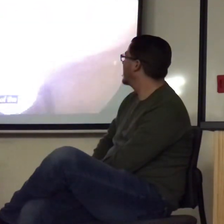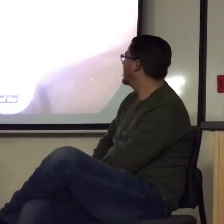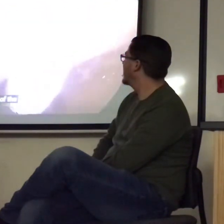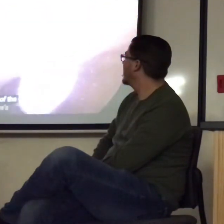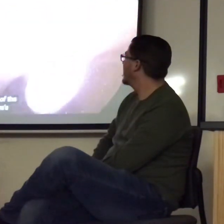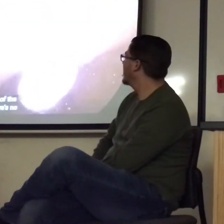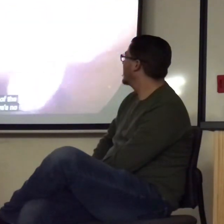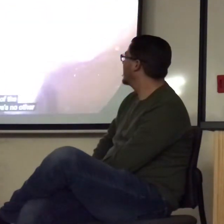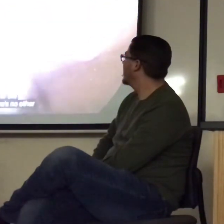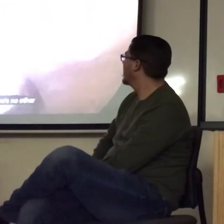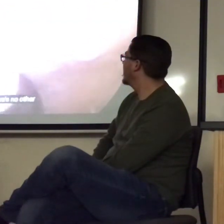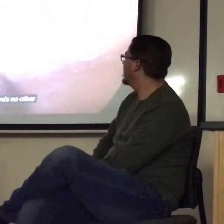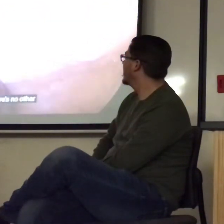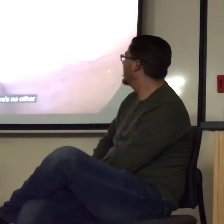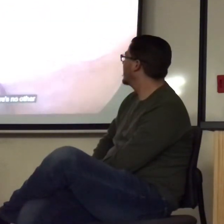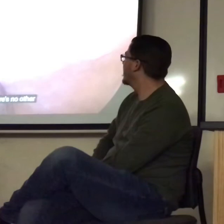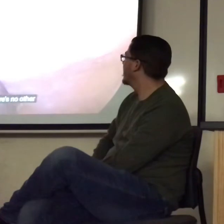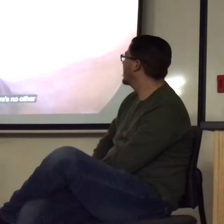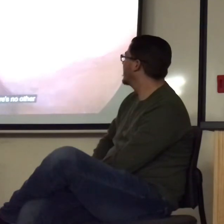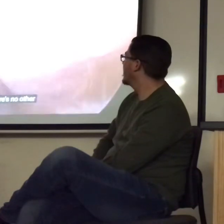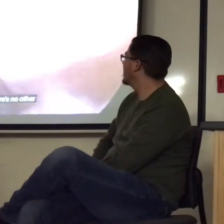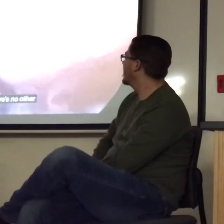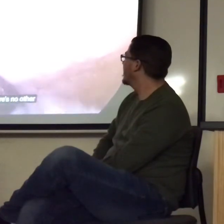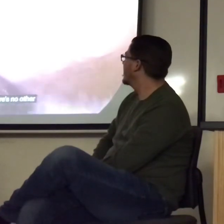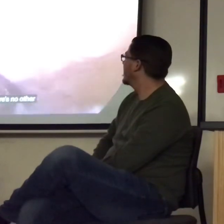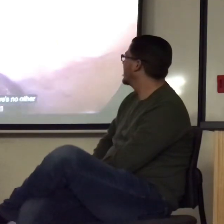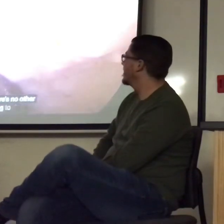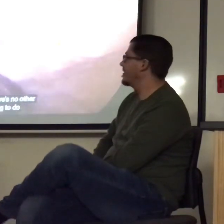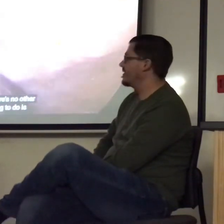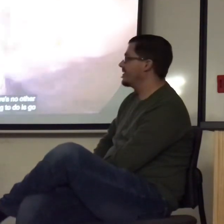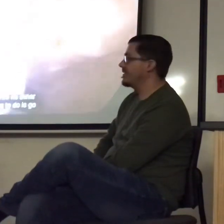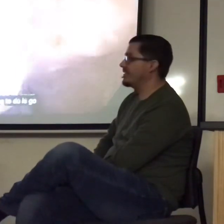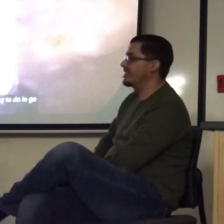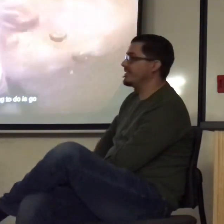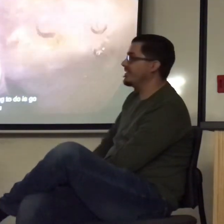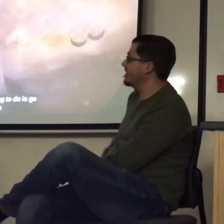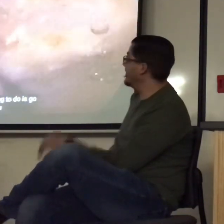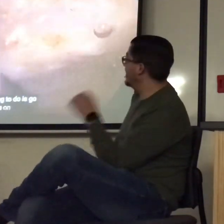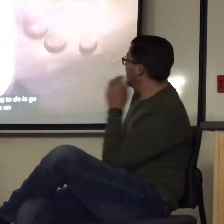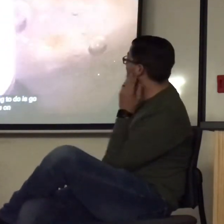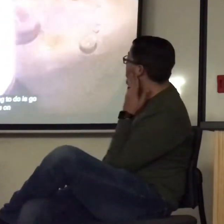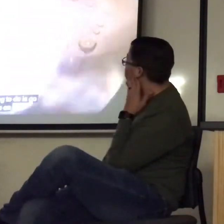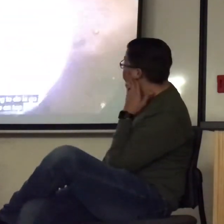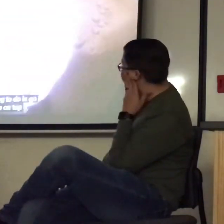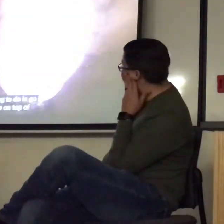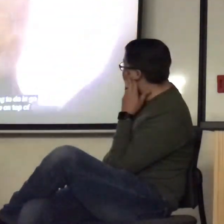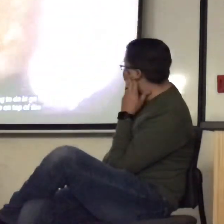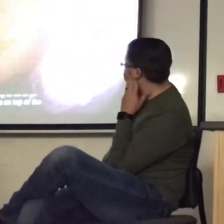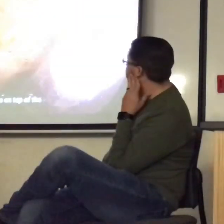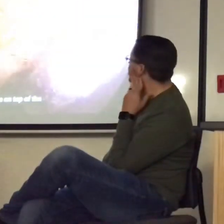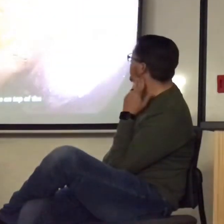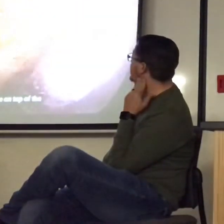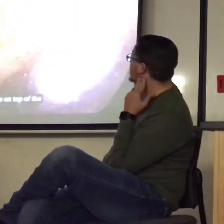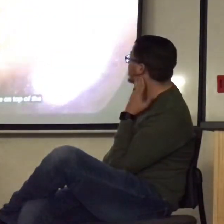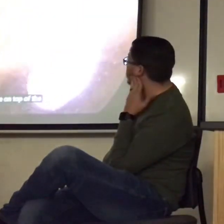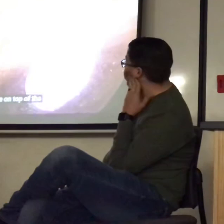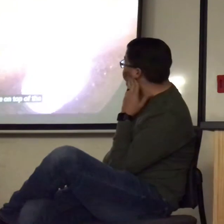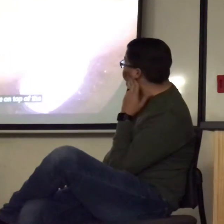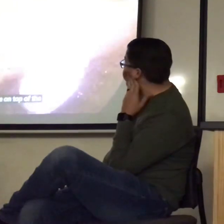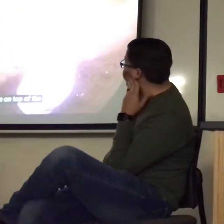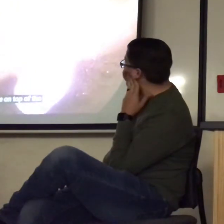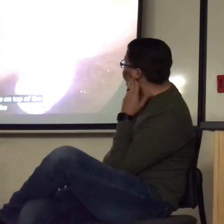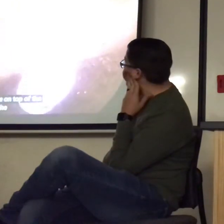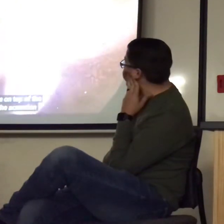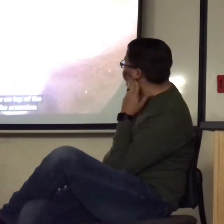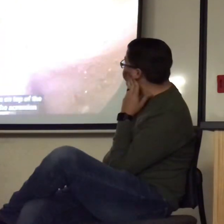the shoulder to make sure there's no other injury. Next, what we're going to do is go into the subacromial space on top of the rotator cuff